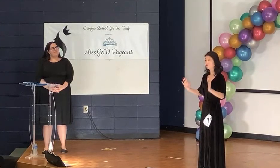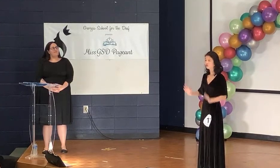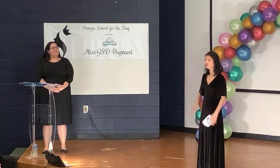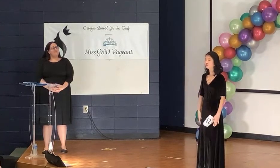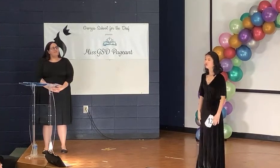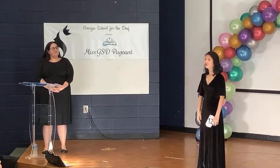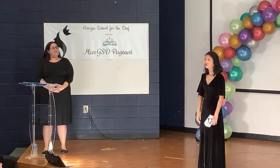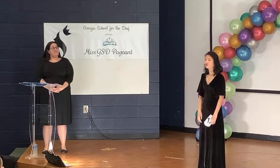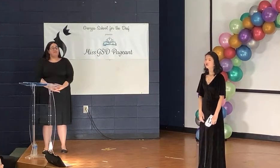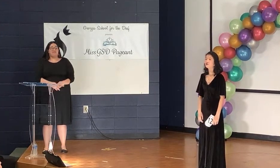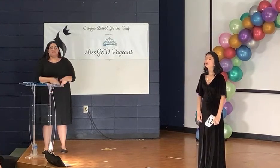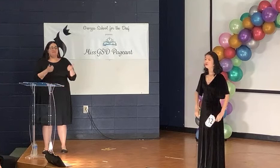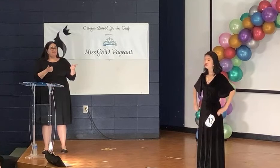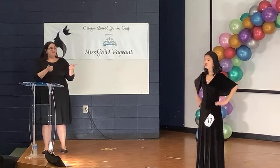houses.